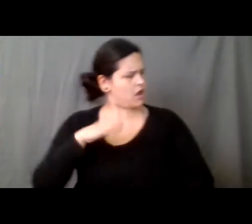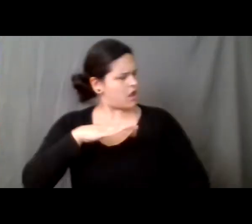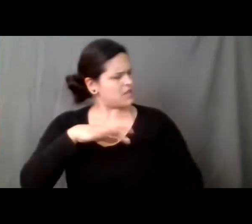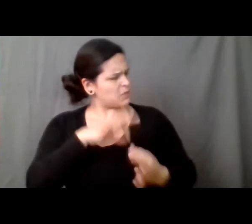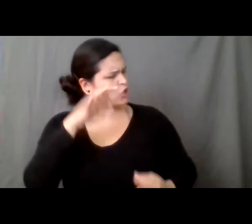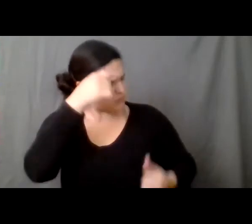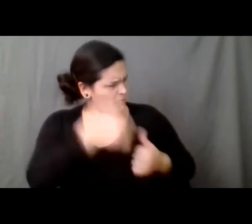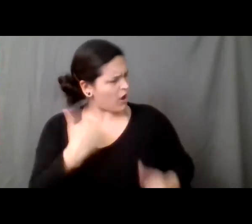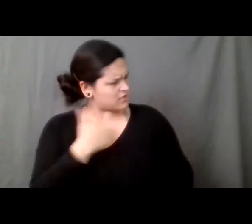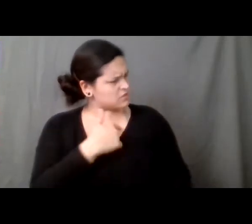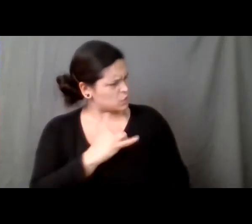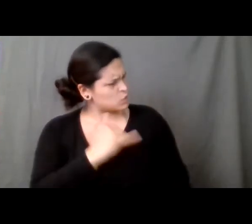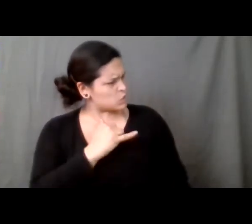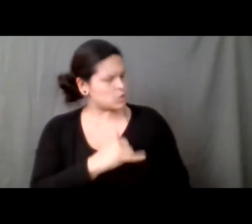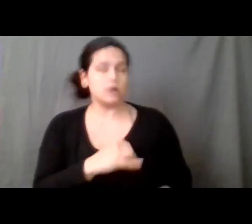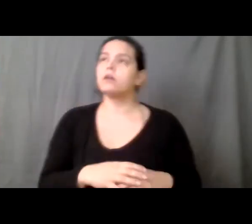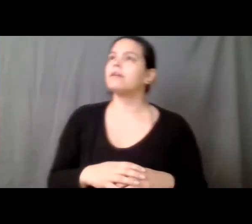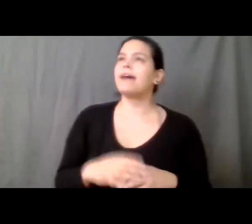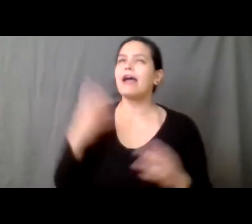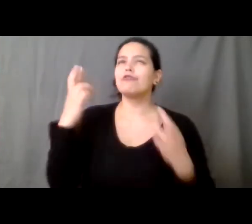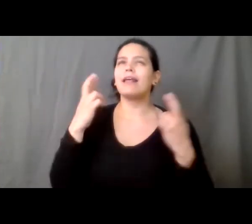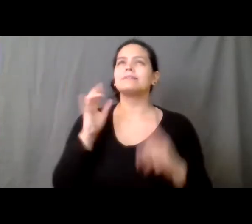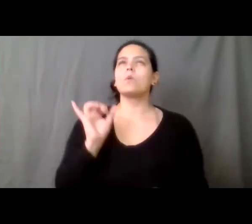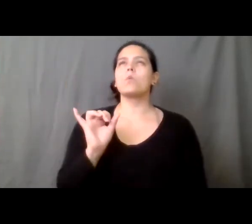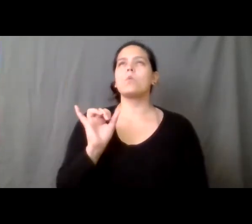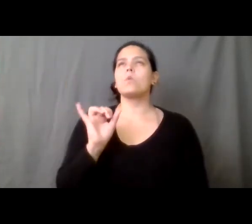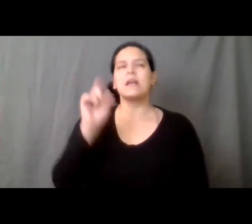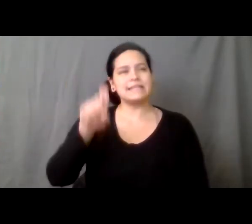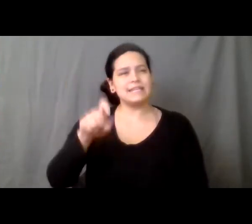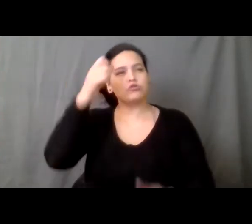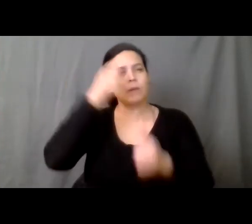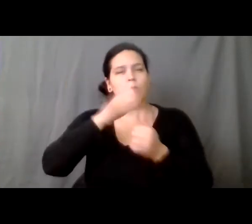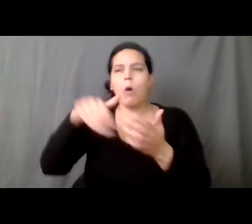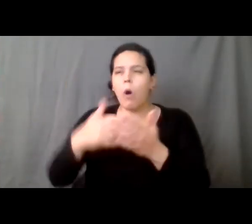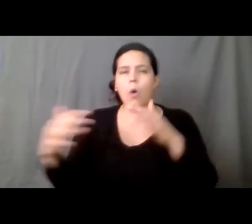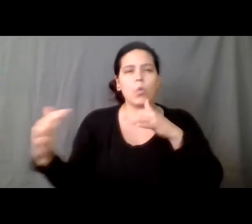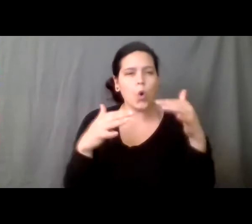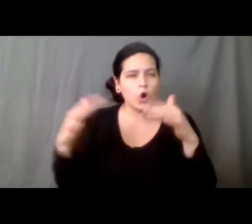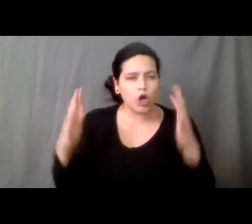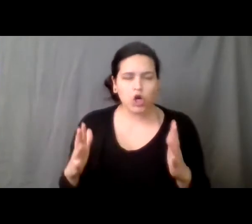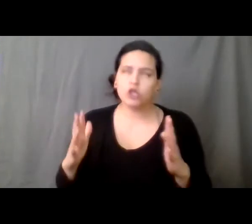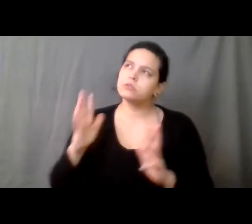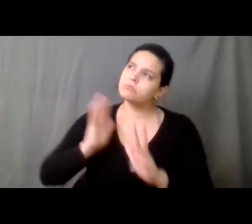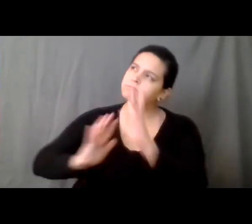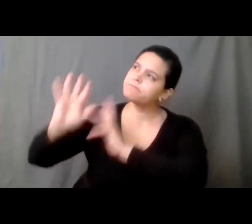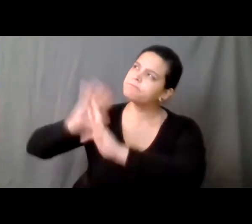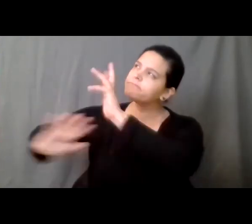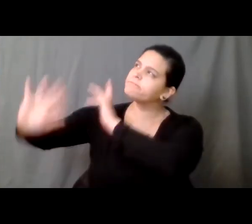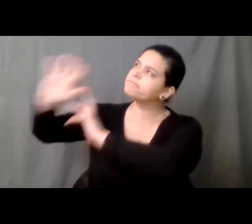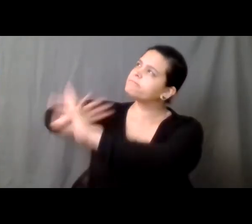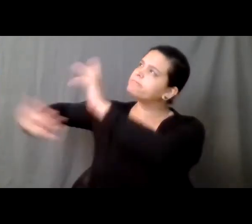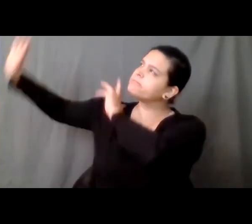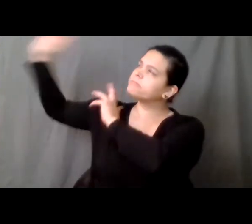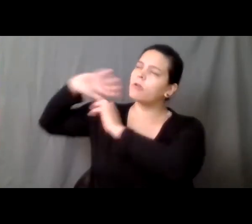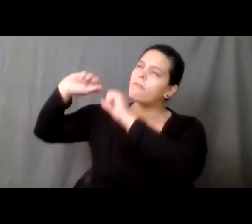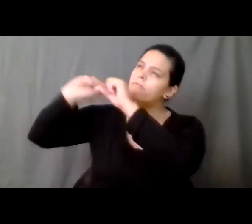this, we need to be remembering all of those warriors who through countless centuries from time immemorial have fought to